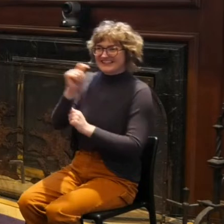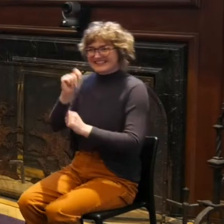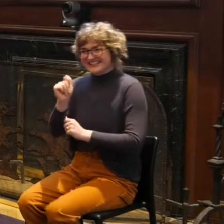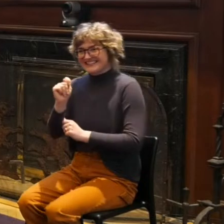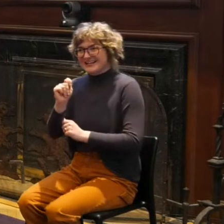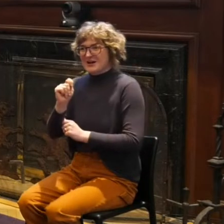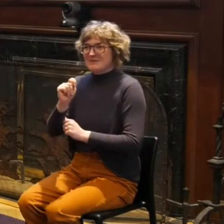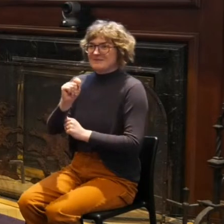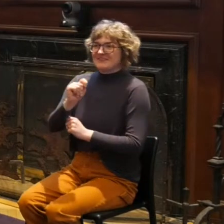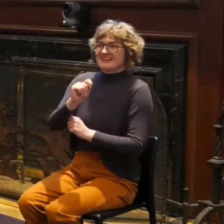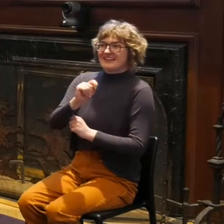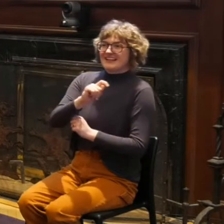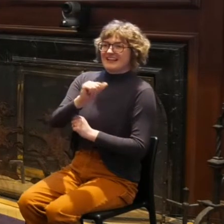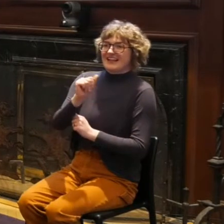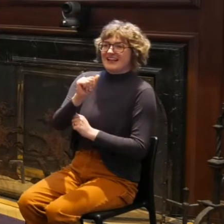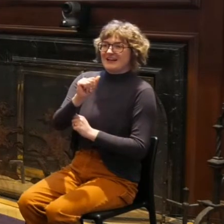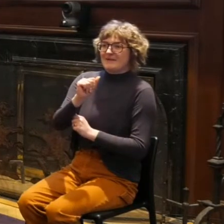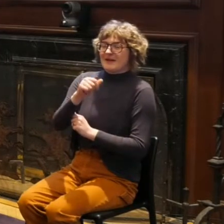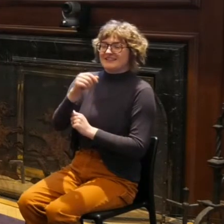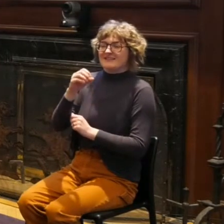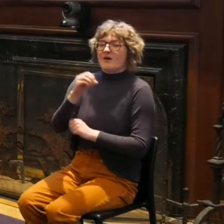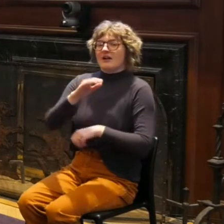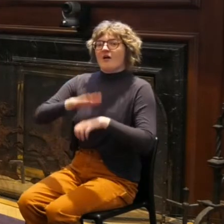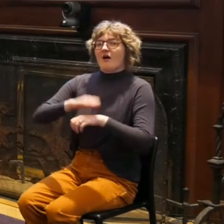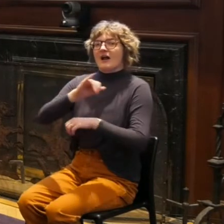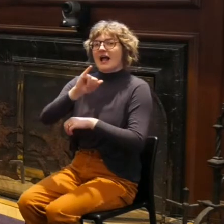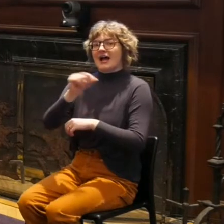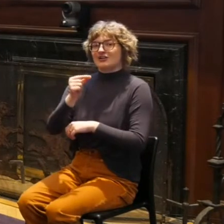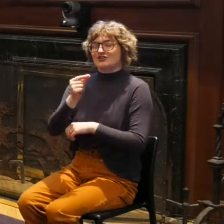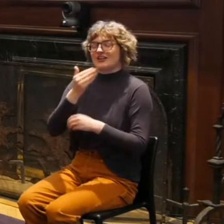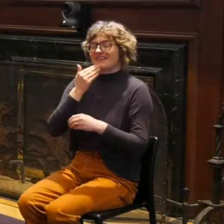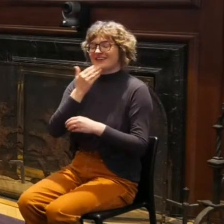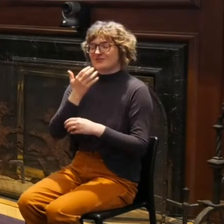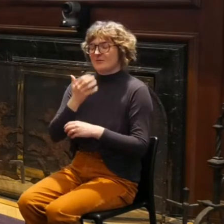Tom, Fivescast on Instagram. Thank y'all.